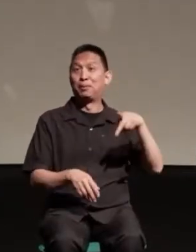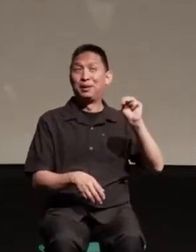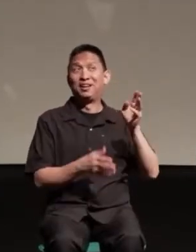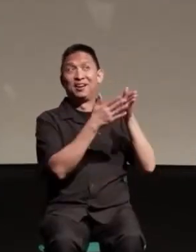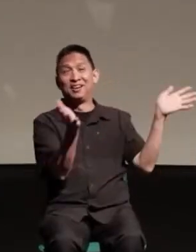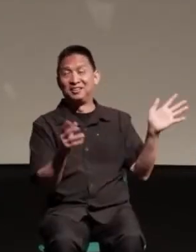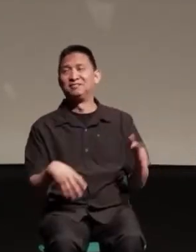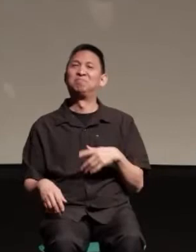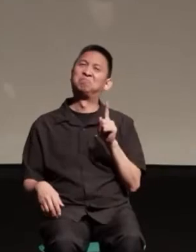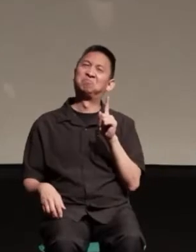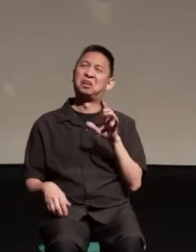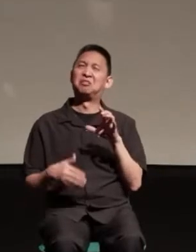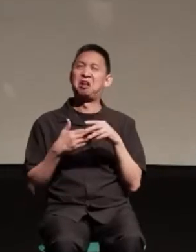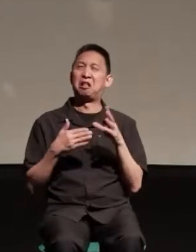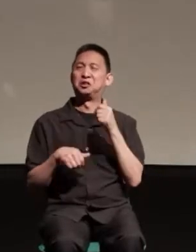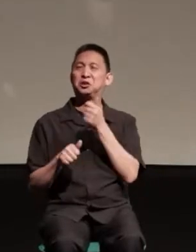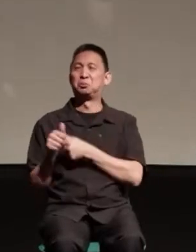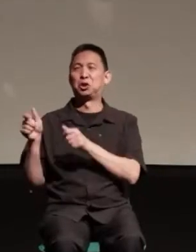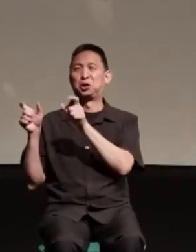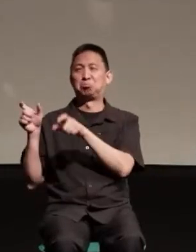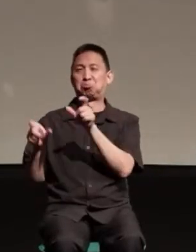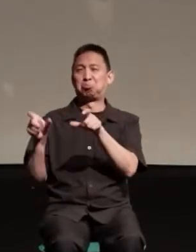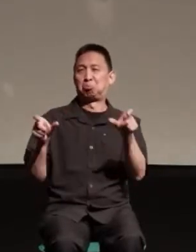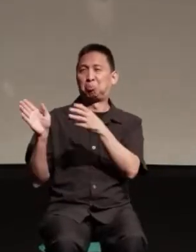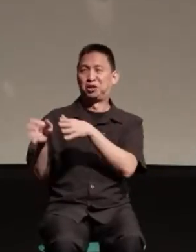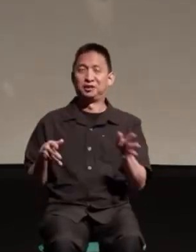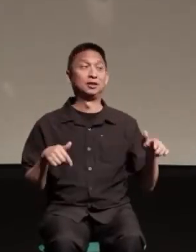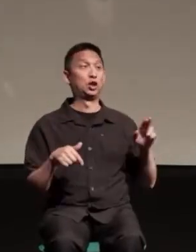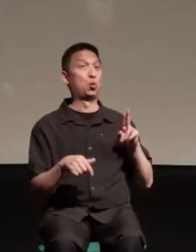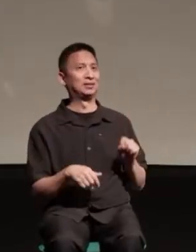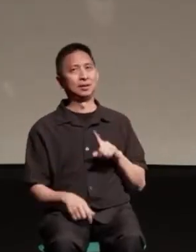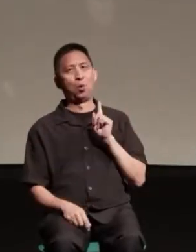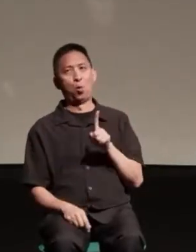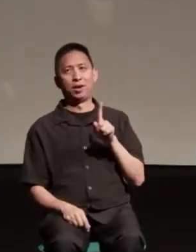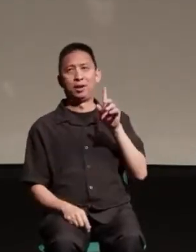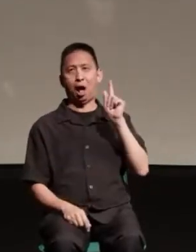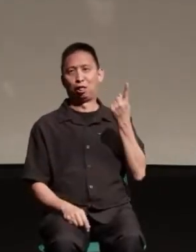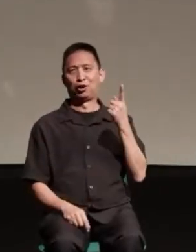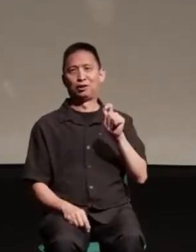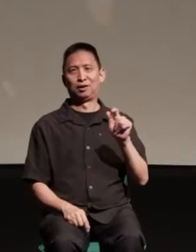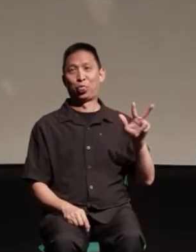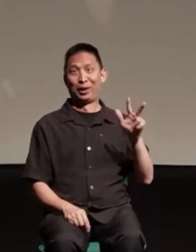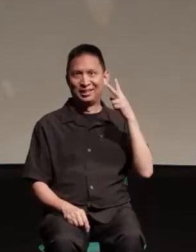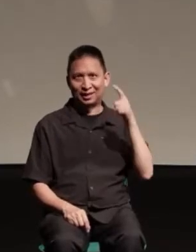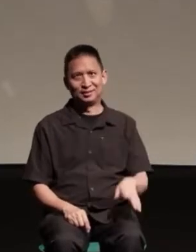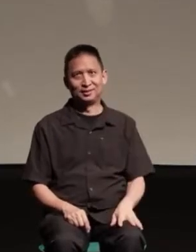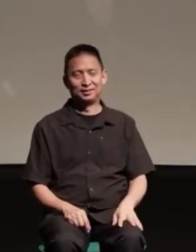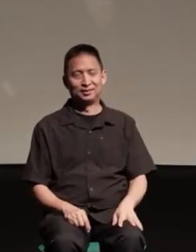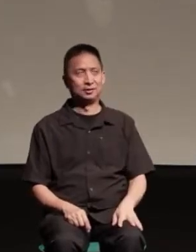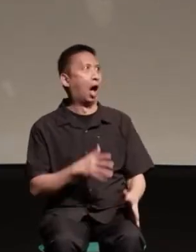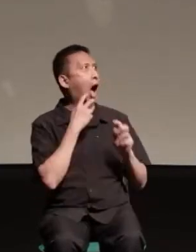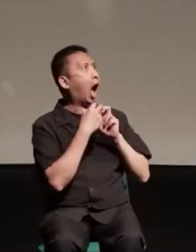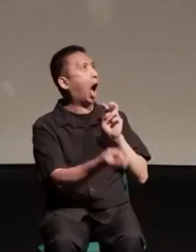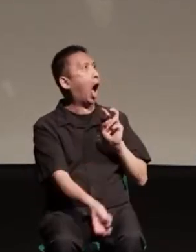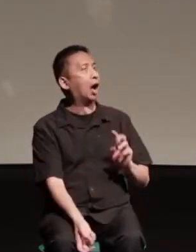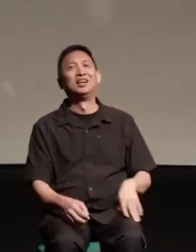organizations, it's about $100 per resident, and in the US, it's about $1.03. So for those who,